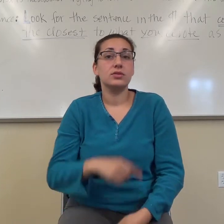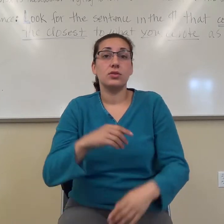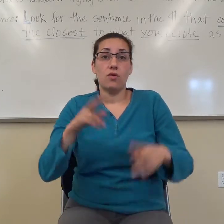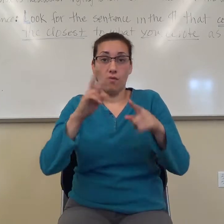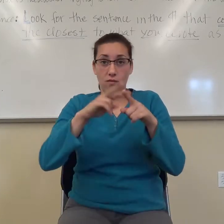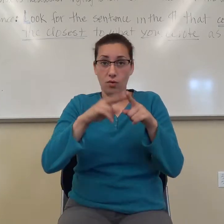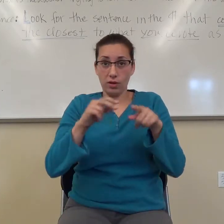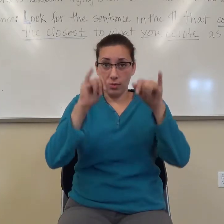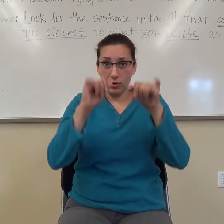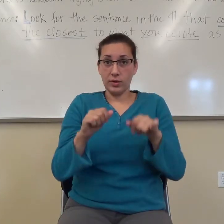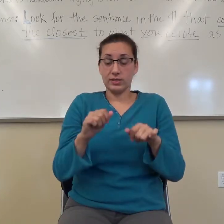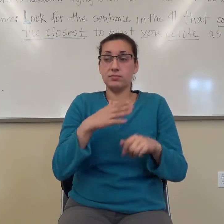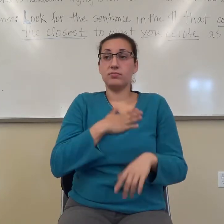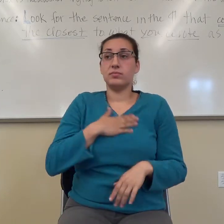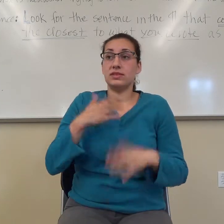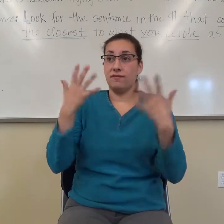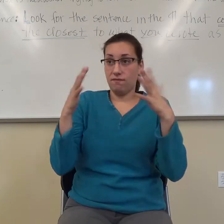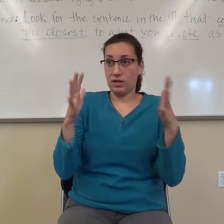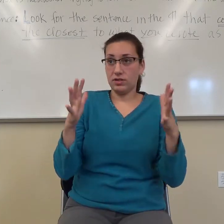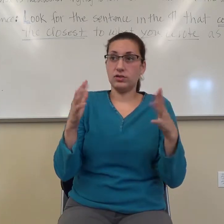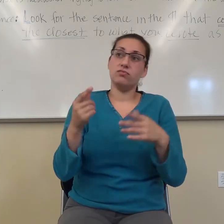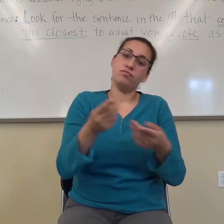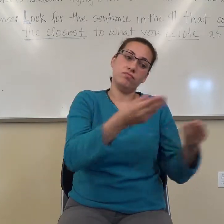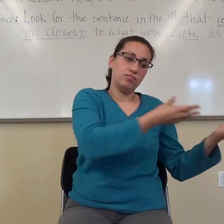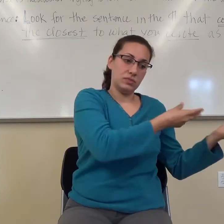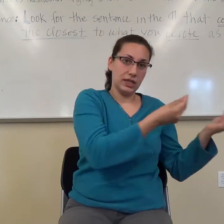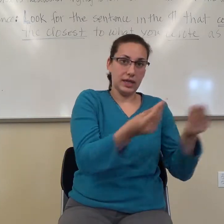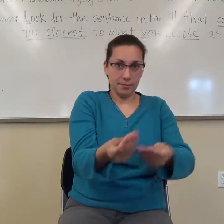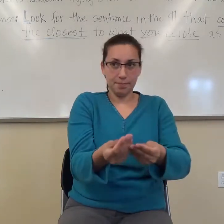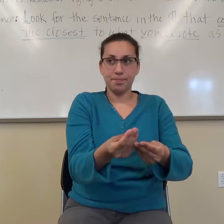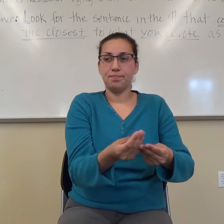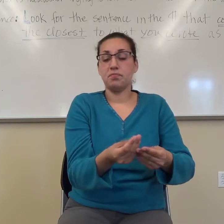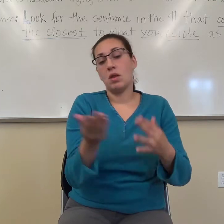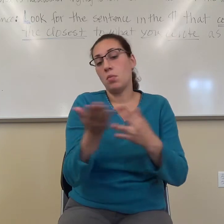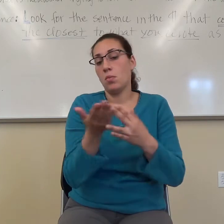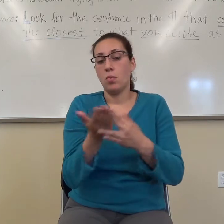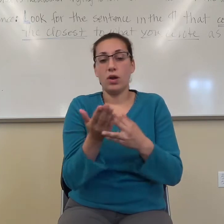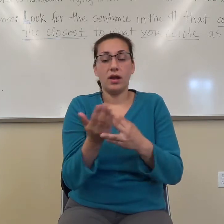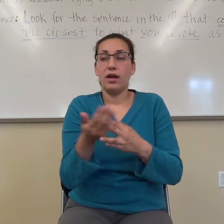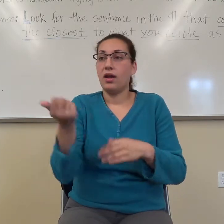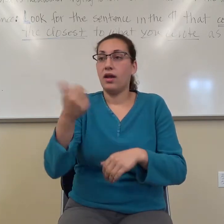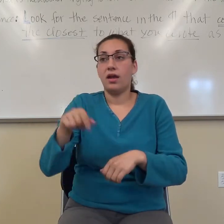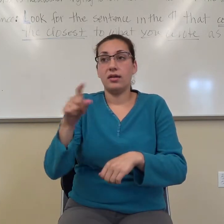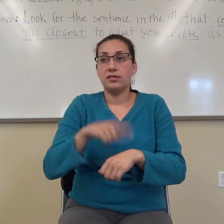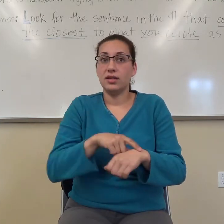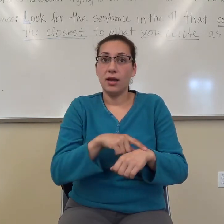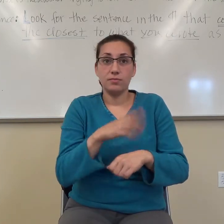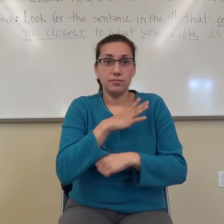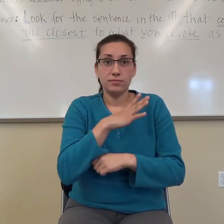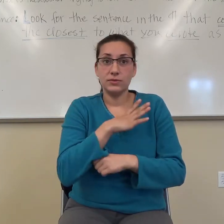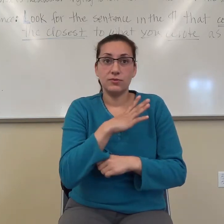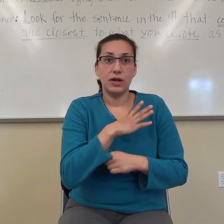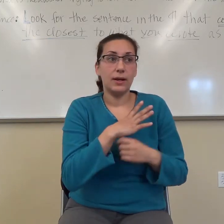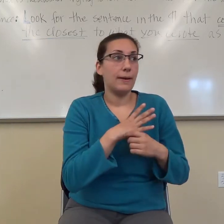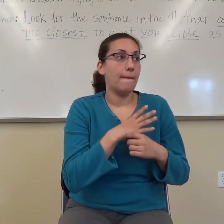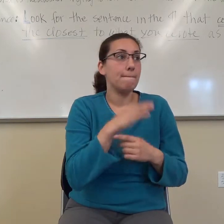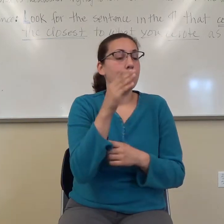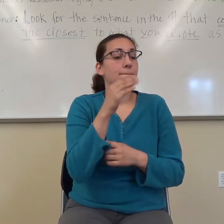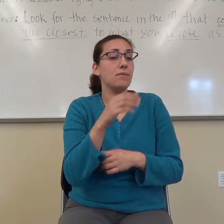this. Take a break whenever you want to. And raise your hand if you have